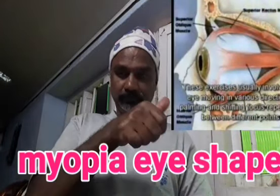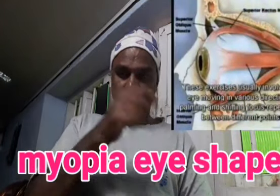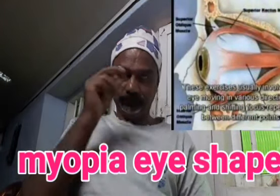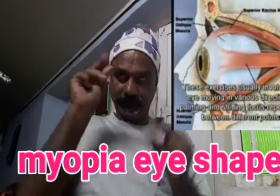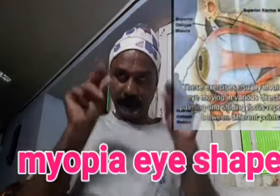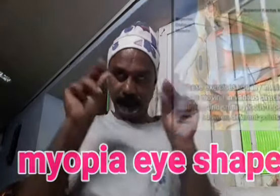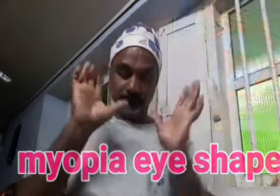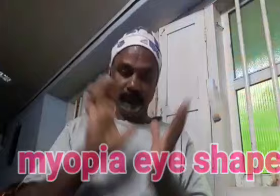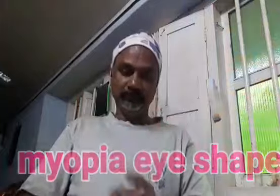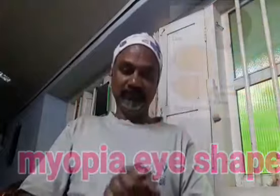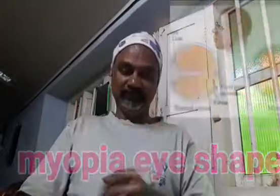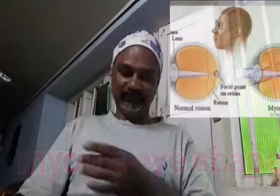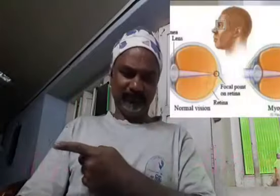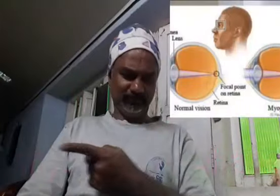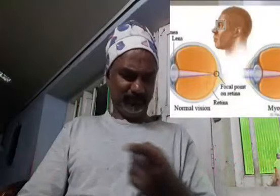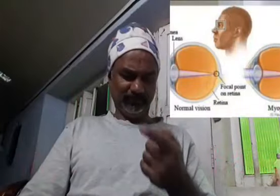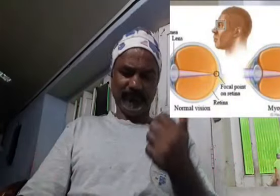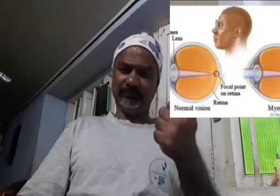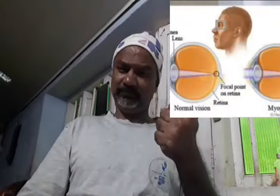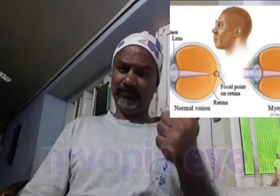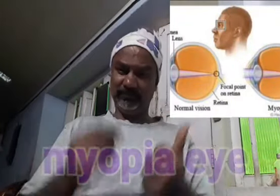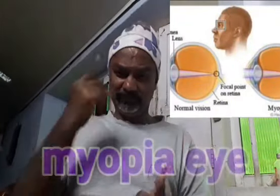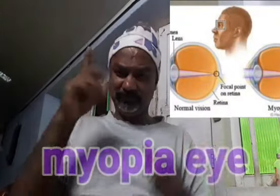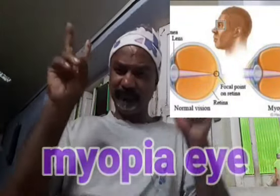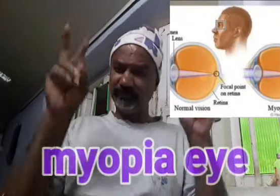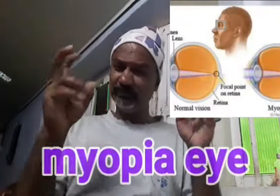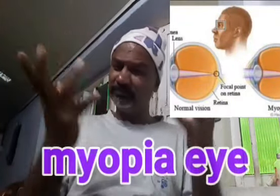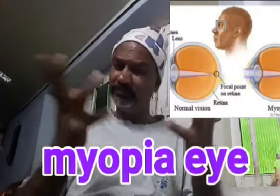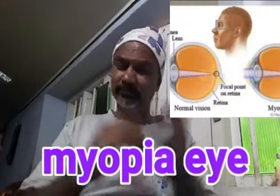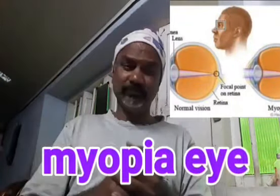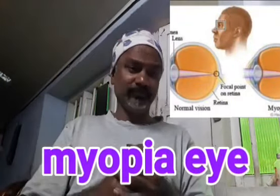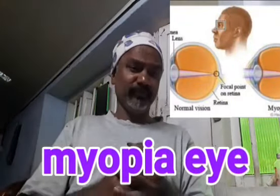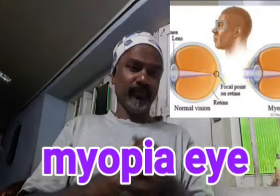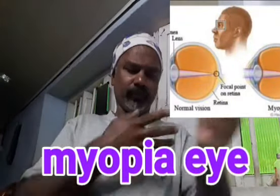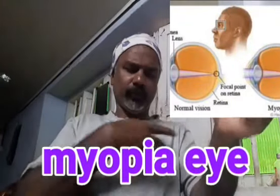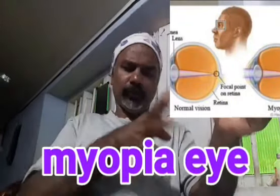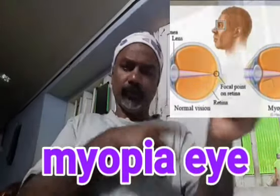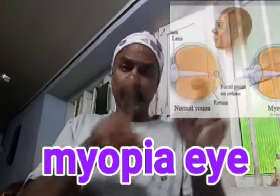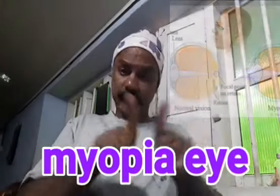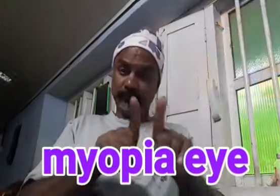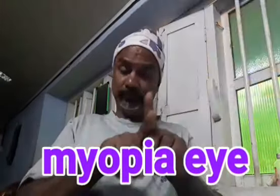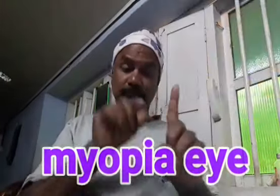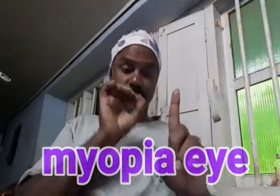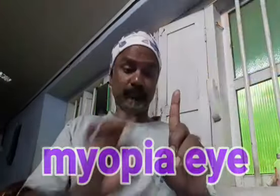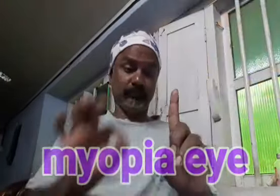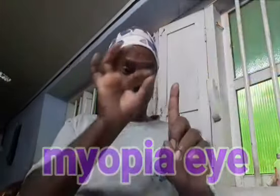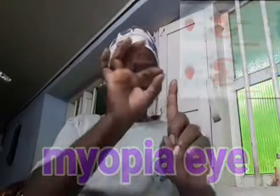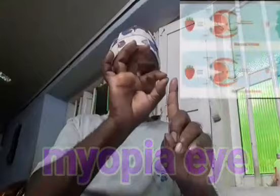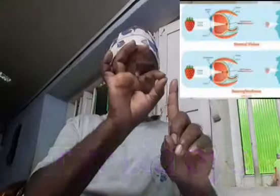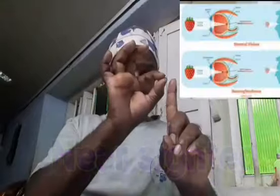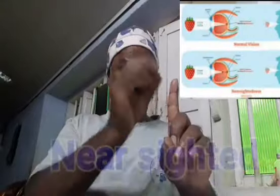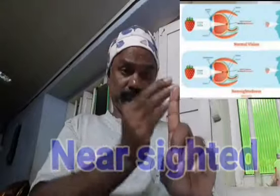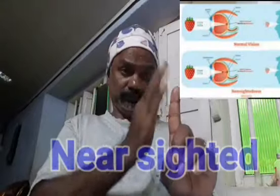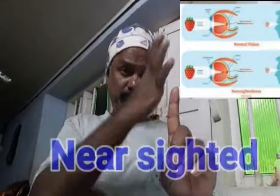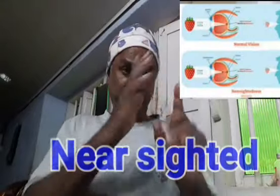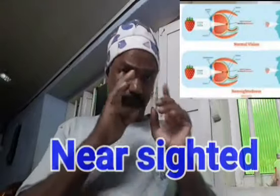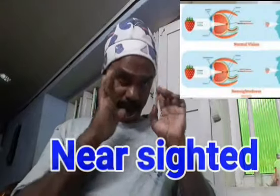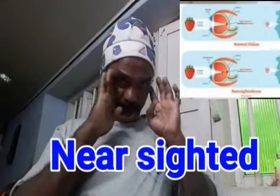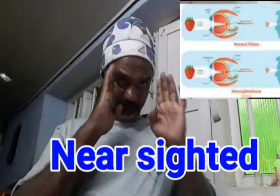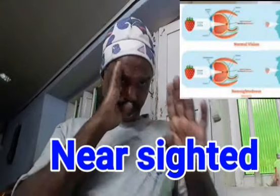You a question If You will be Do you You That's The I For you're going to get a walk. You're coming